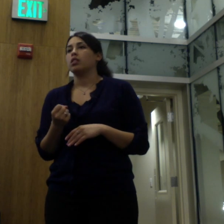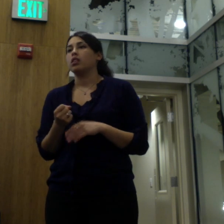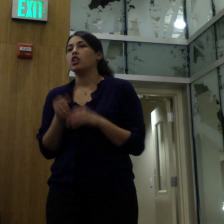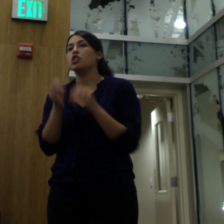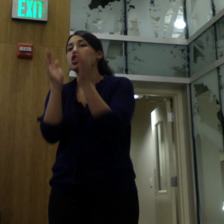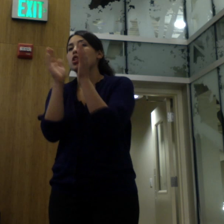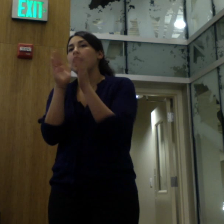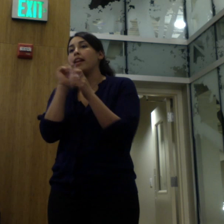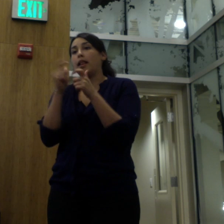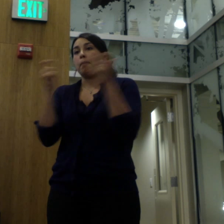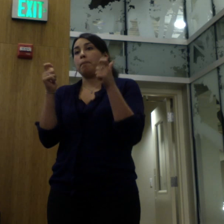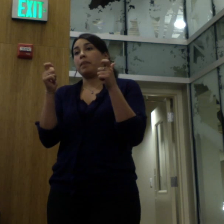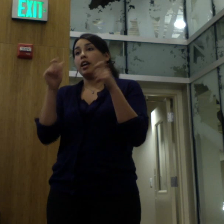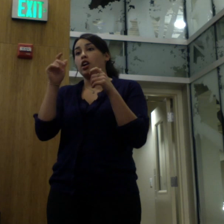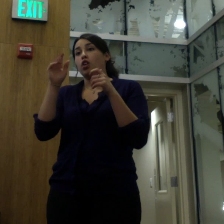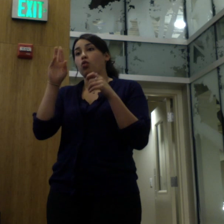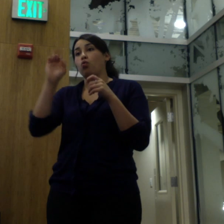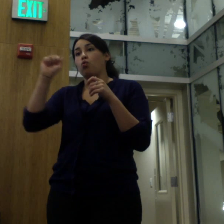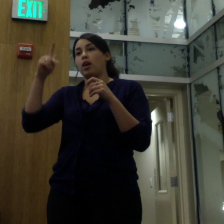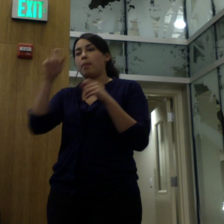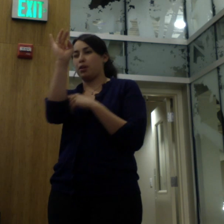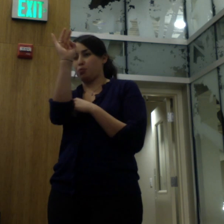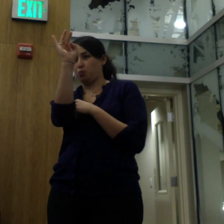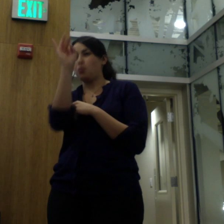It's small. Yeah.